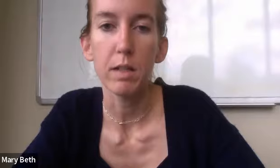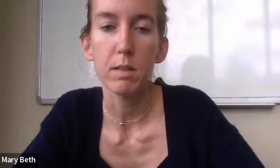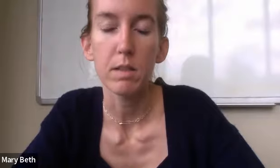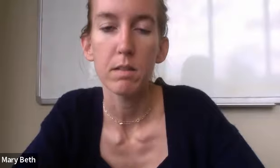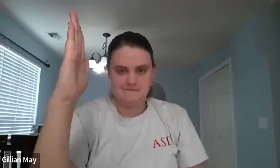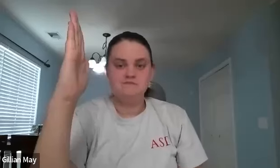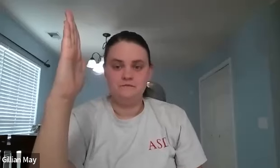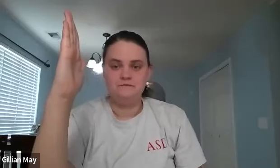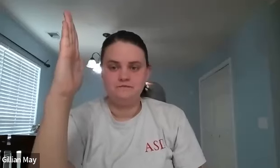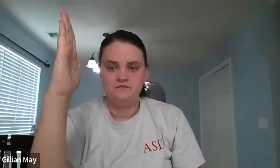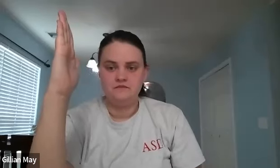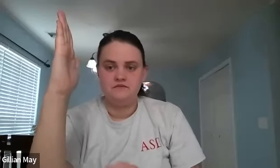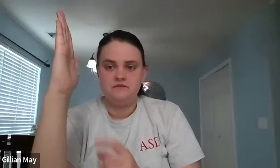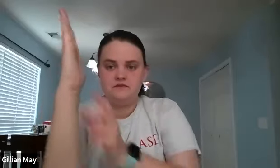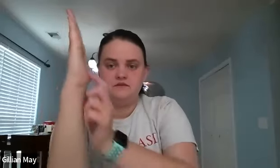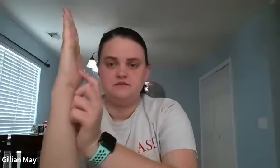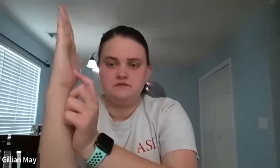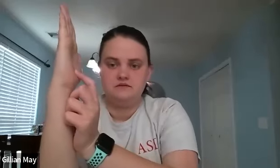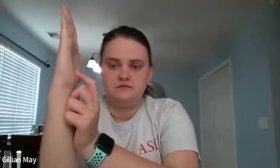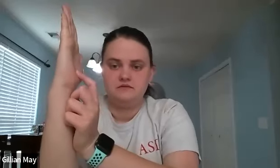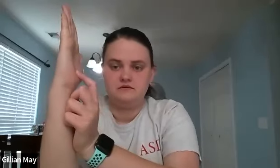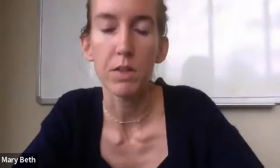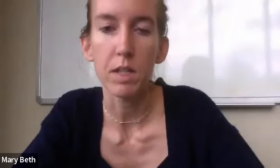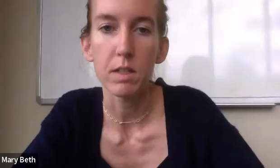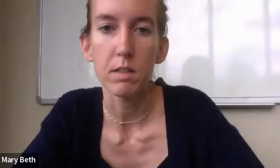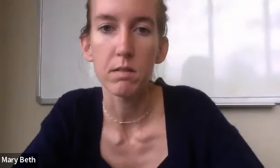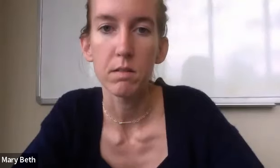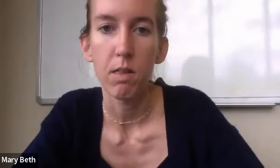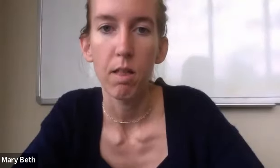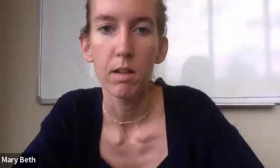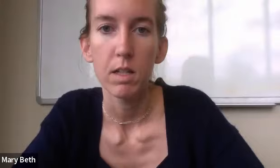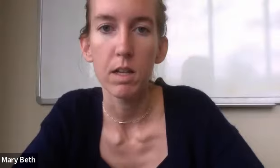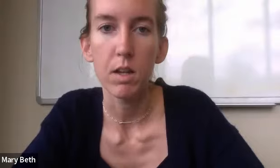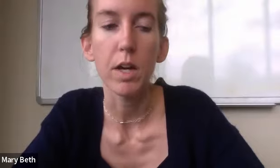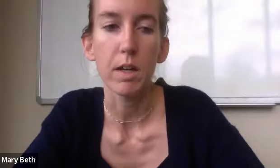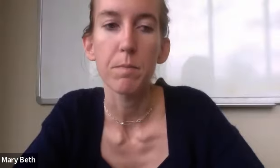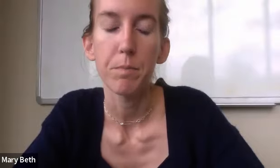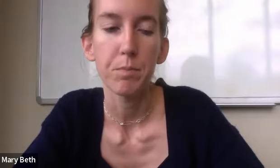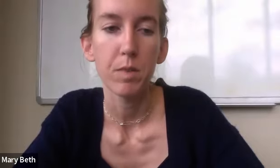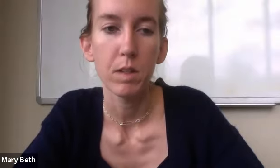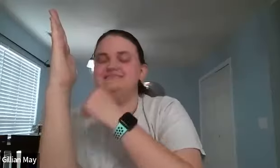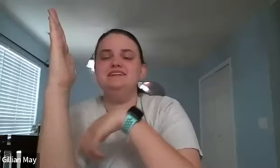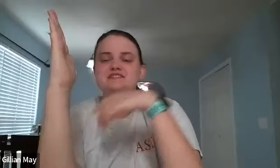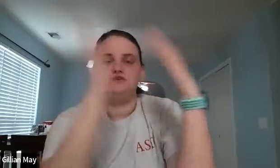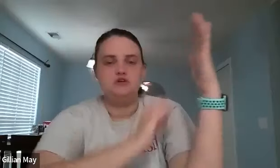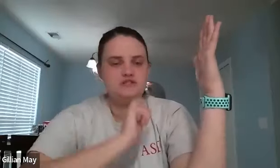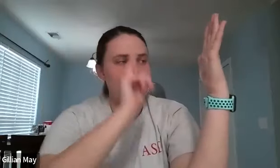flat. So you are left-handed. Yes. Then, okay. So yours, guys,